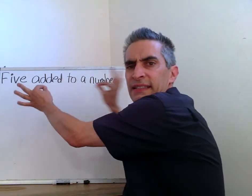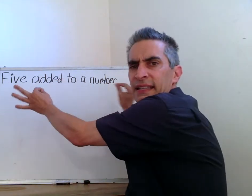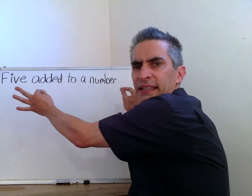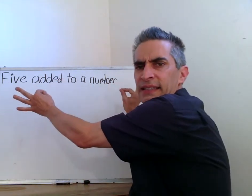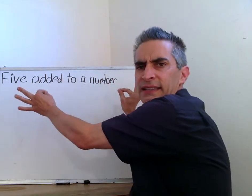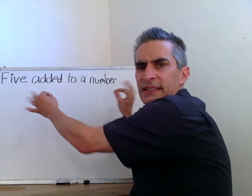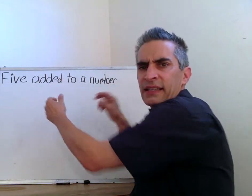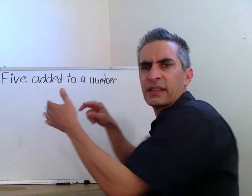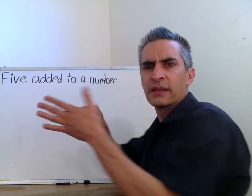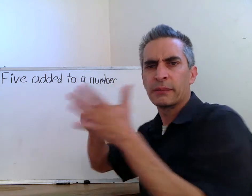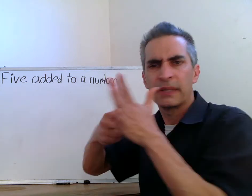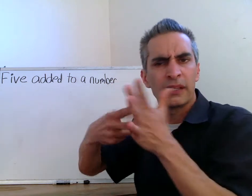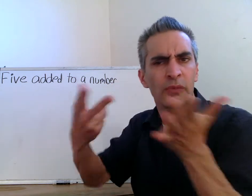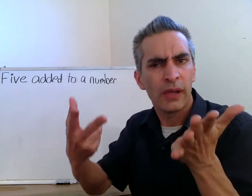What does this expression mean?